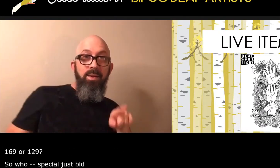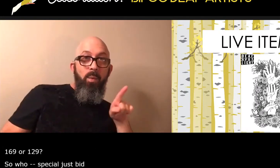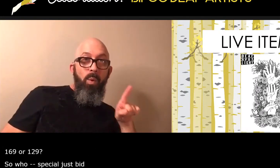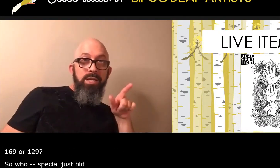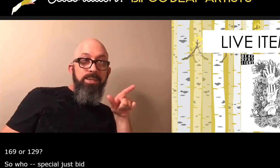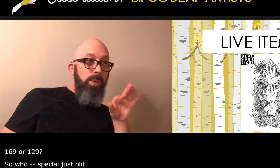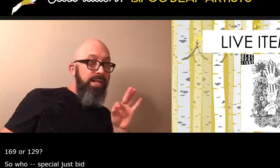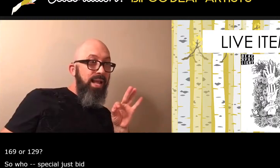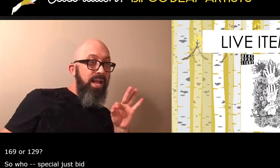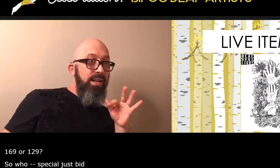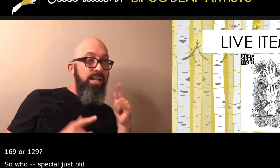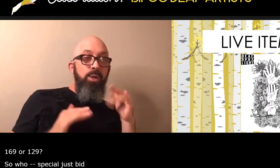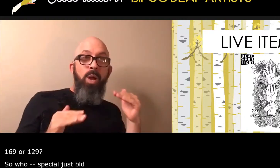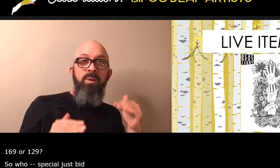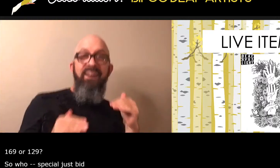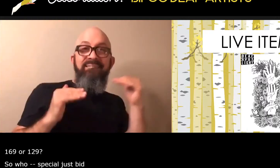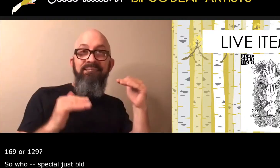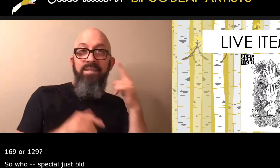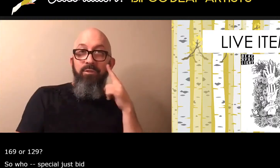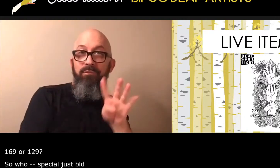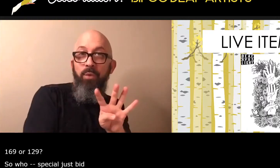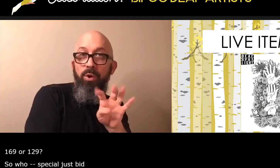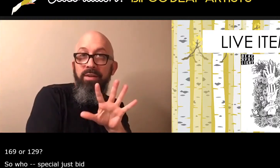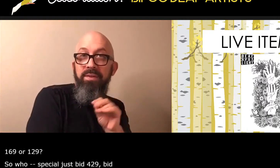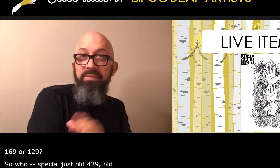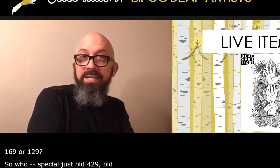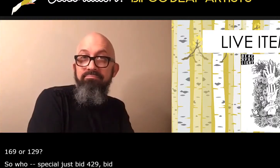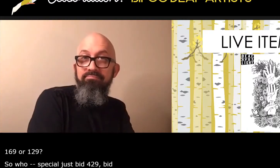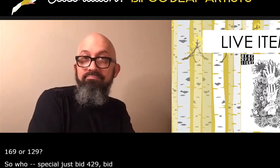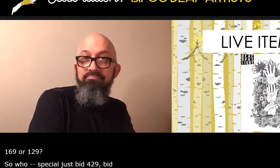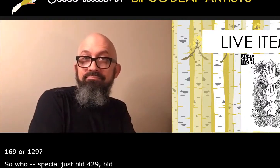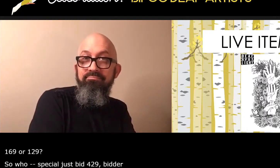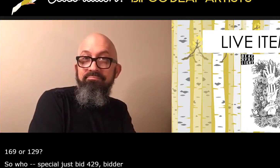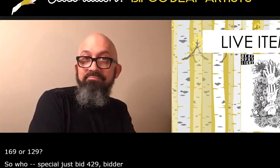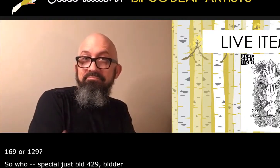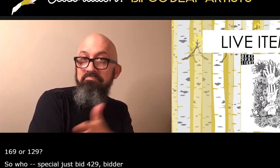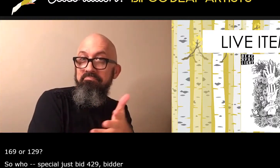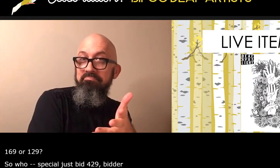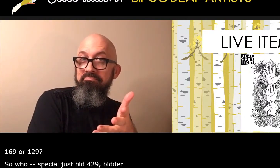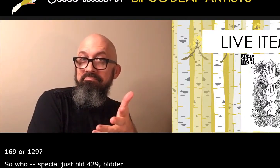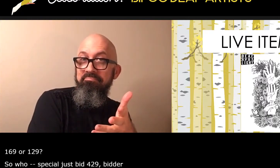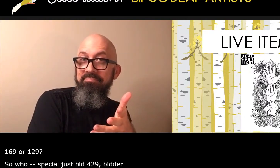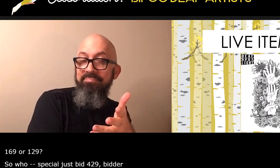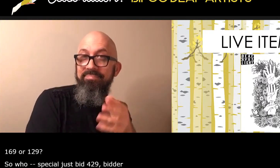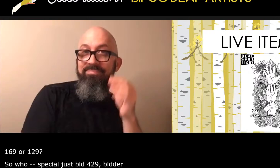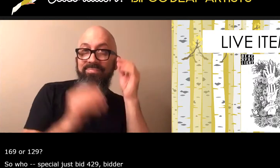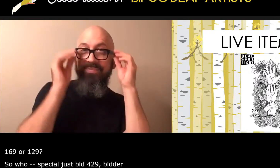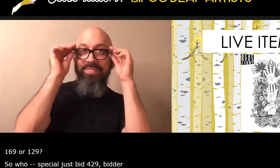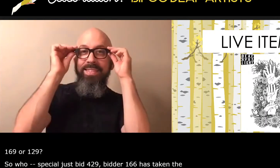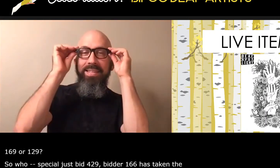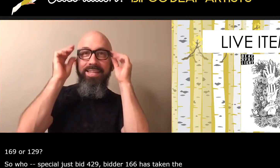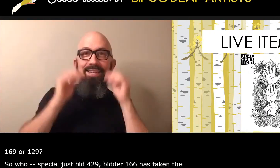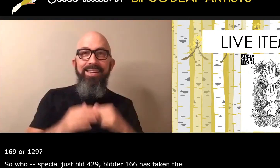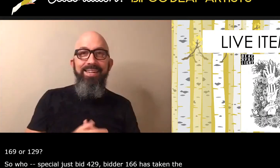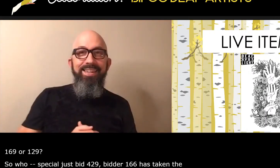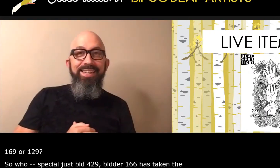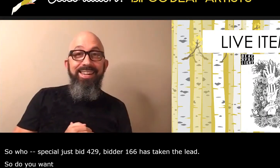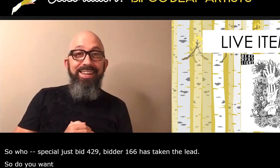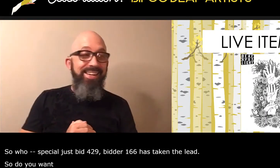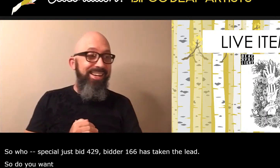So 169 and 129. Do you want to then try and raise it to 450?